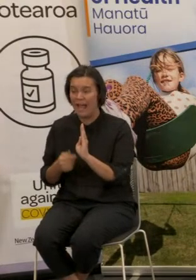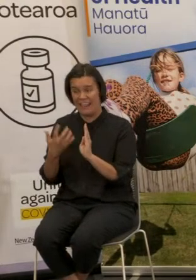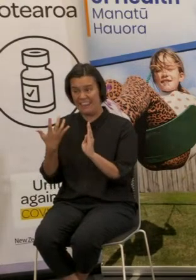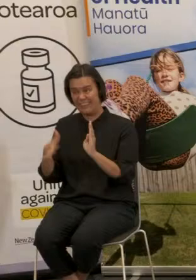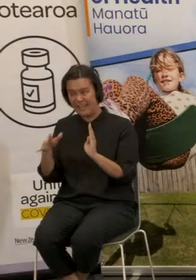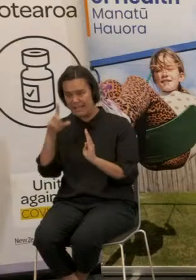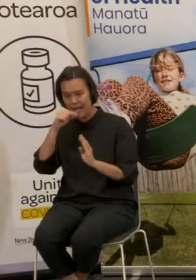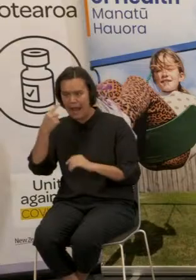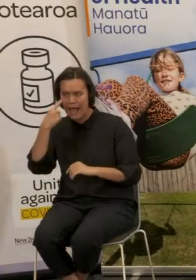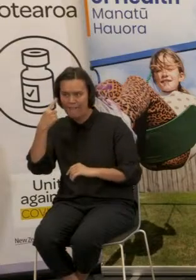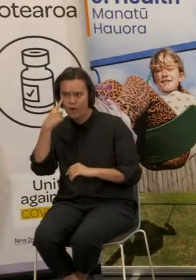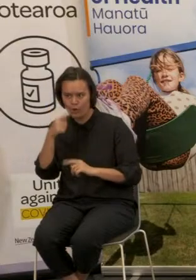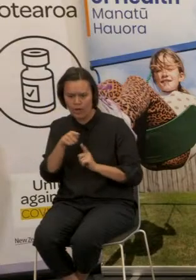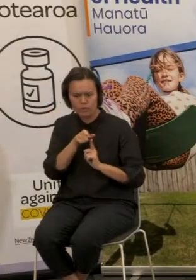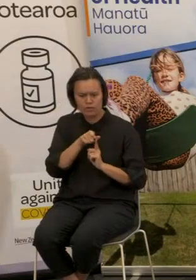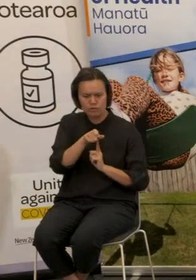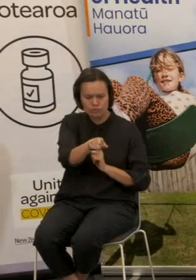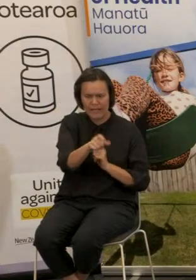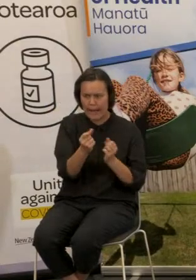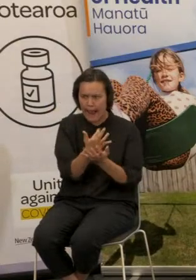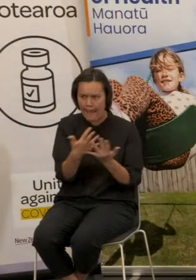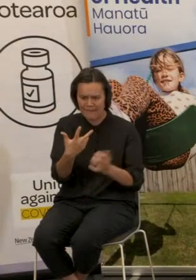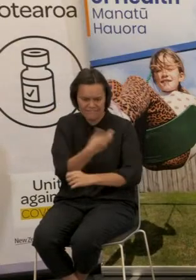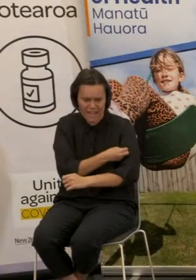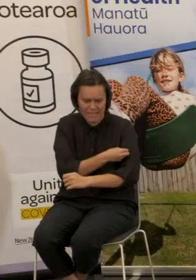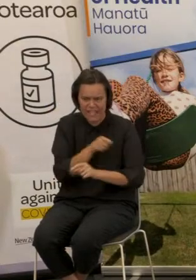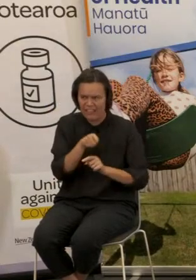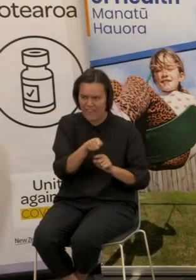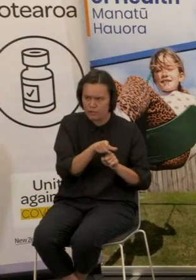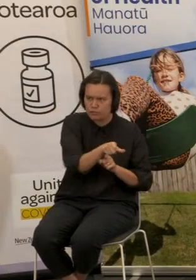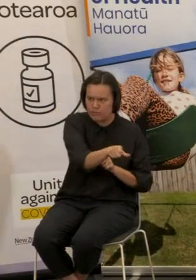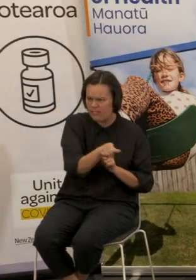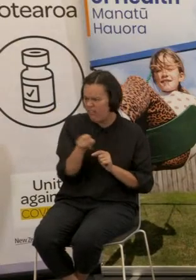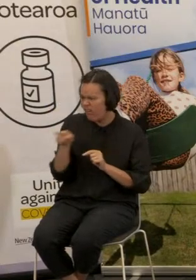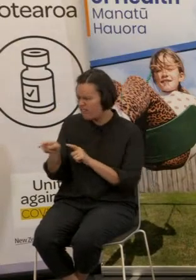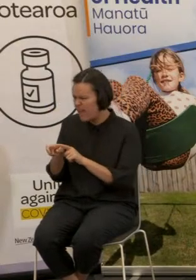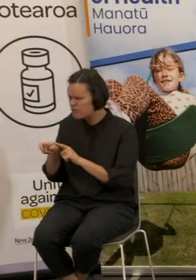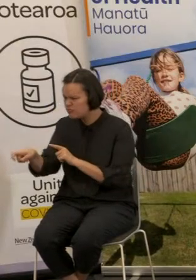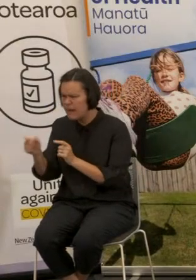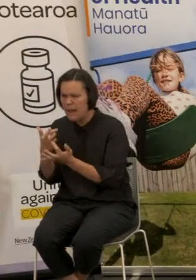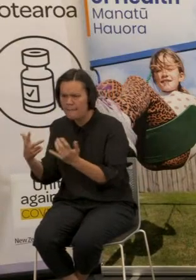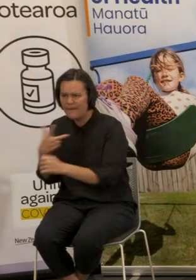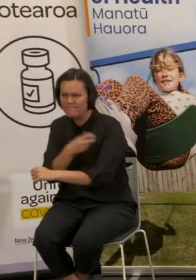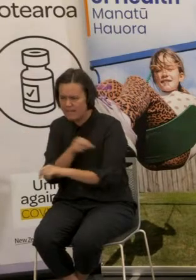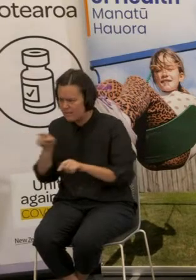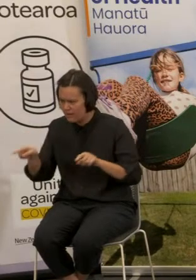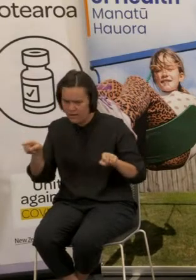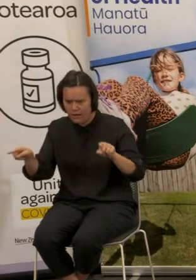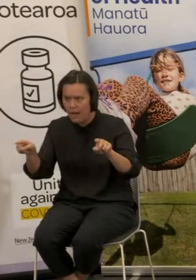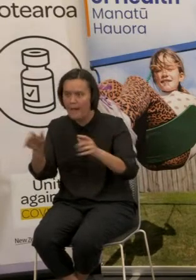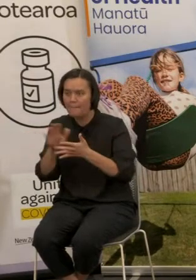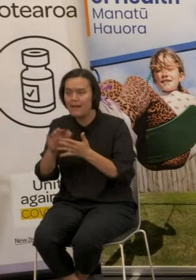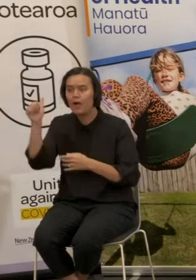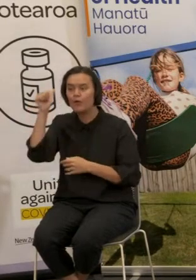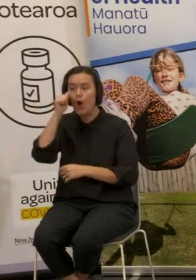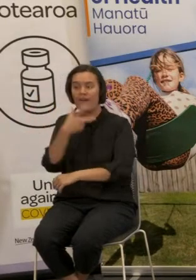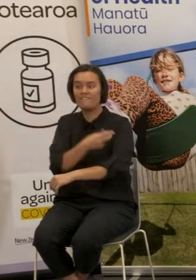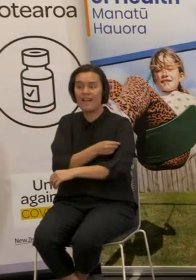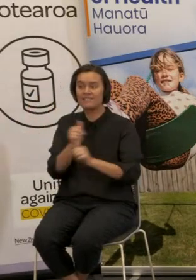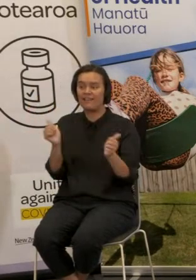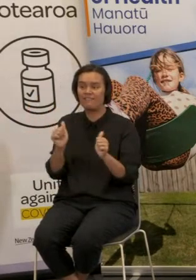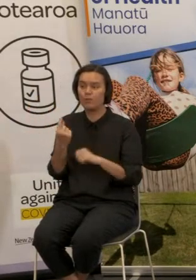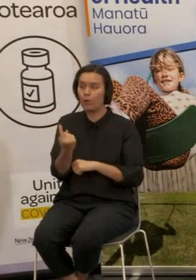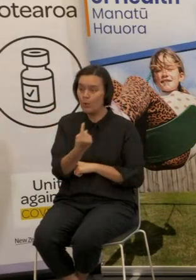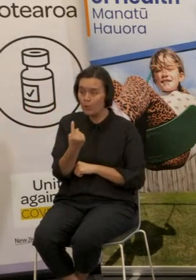lots of whānau that weren't vaccinated. Now the hauora, they were able to see the data down to an individual level, so they knew who was vaccinated, who wasn't. But actually,